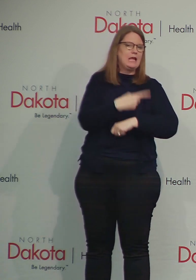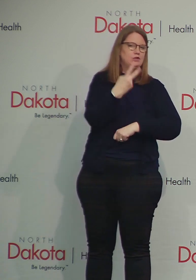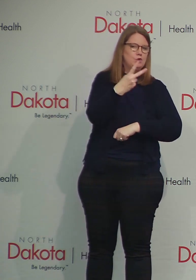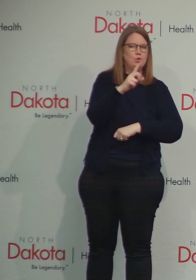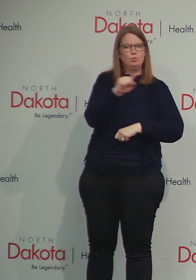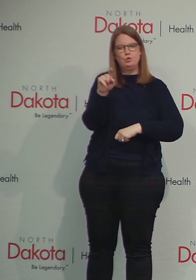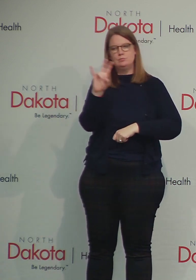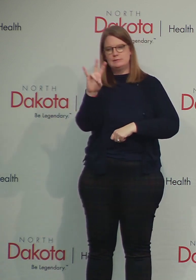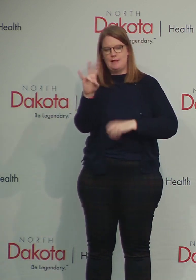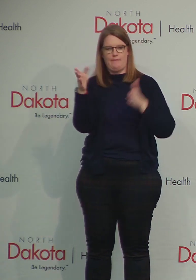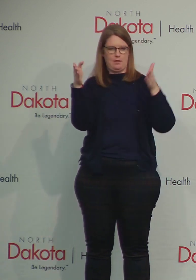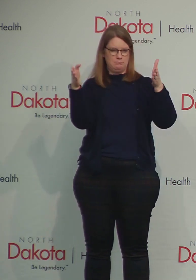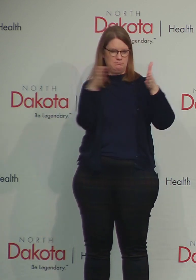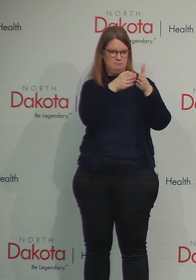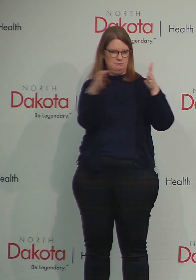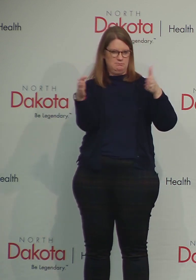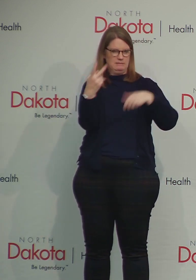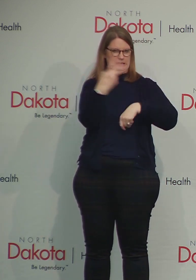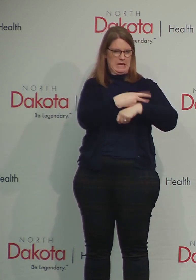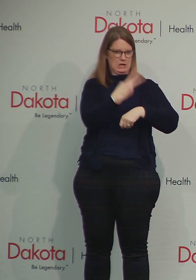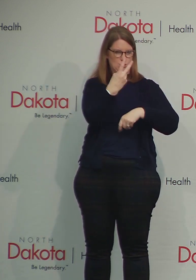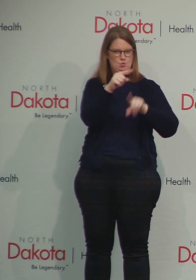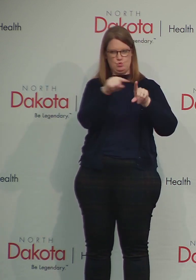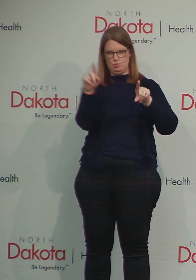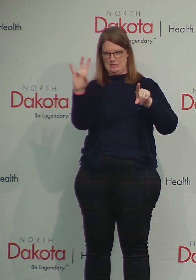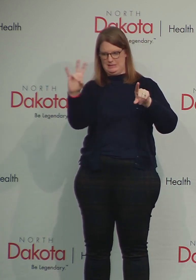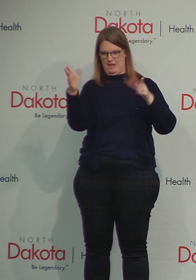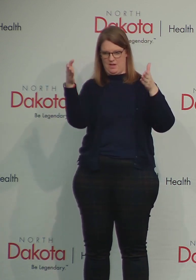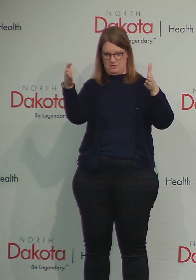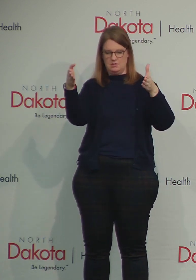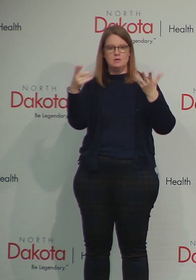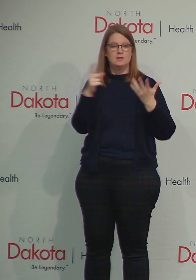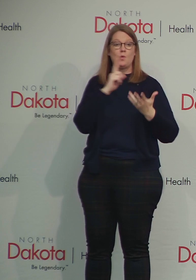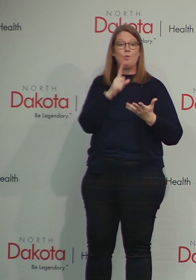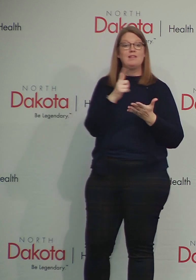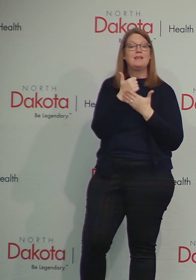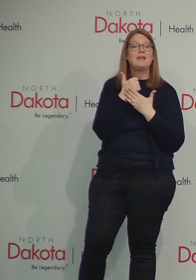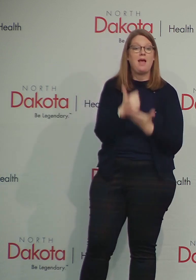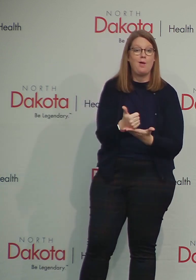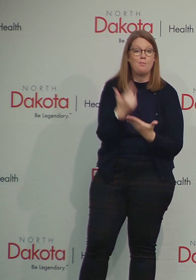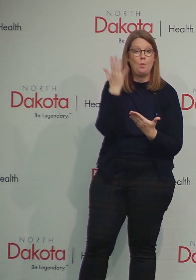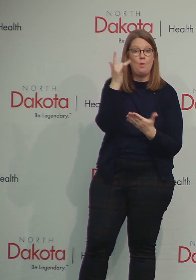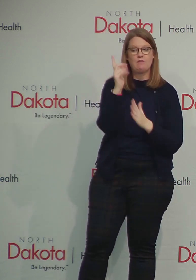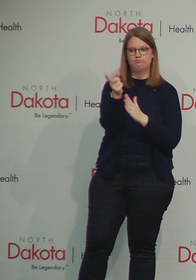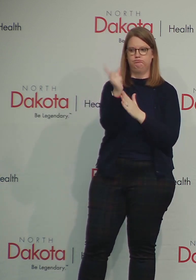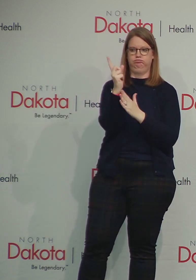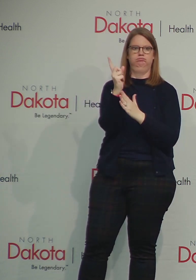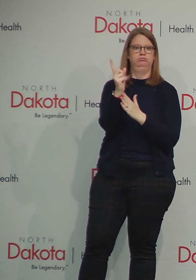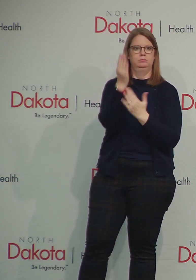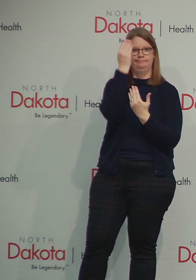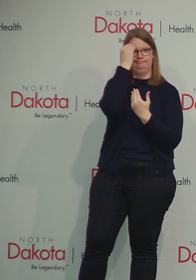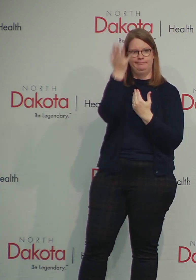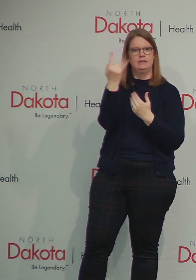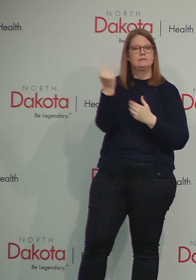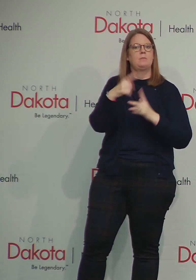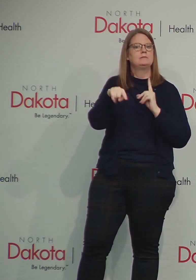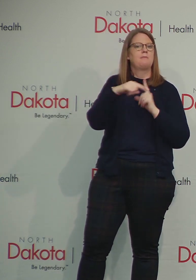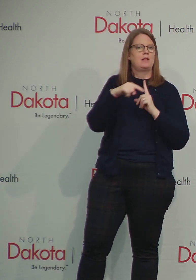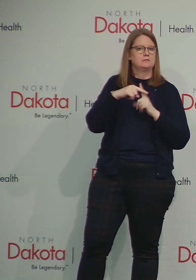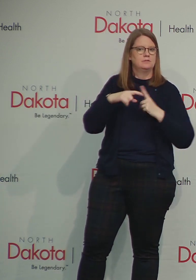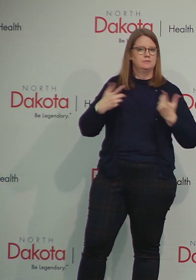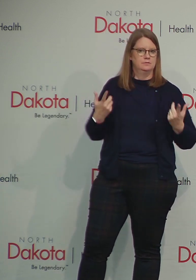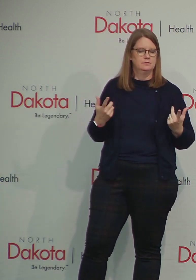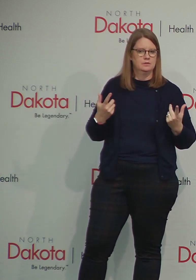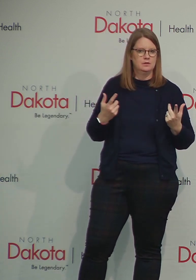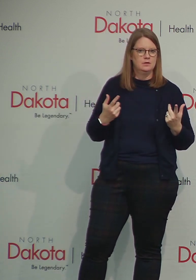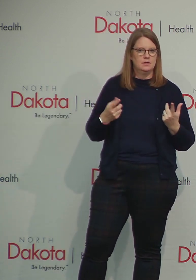10 frame, and so it's going to be a very helpful tool to immediately know if someone is positive and get them